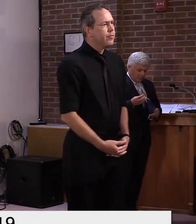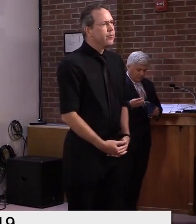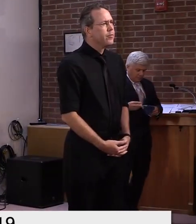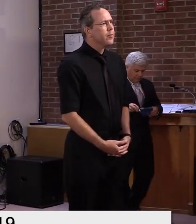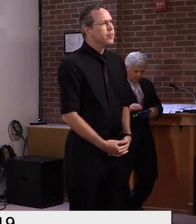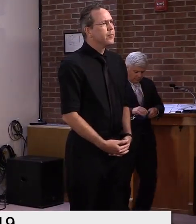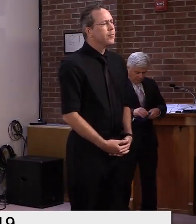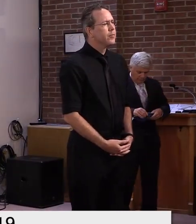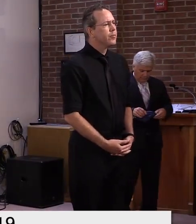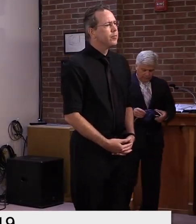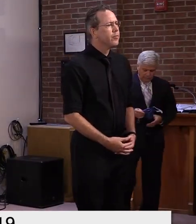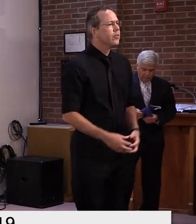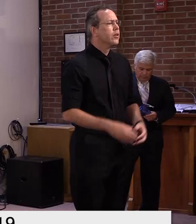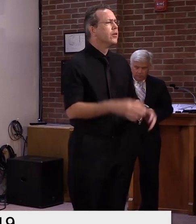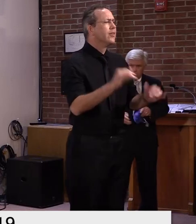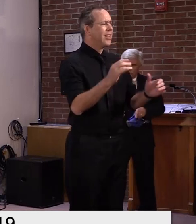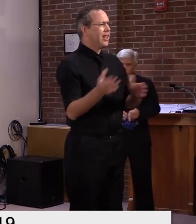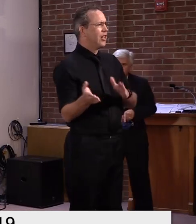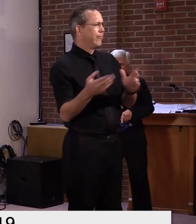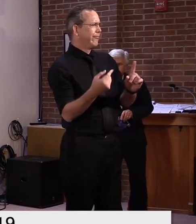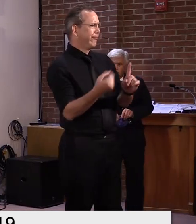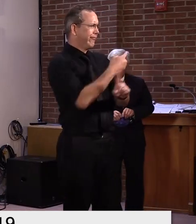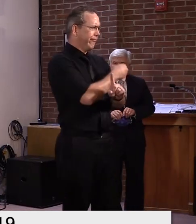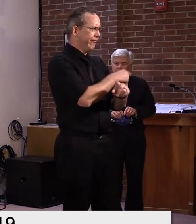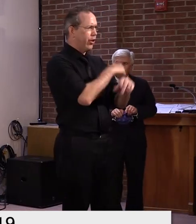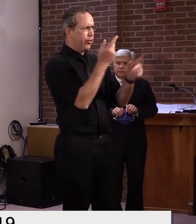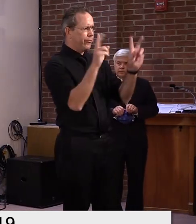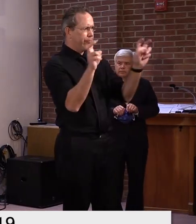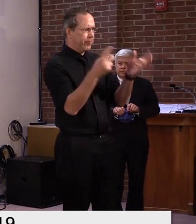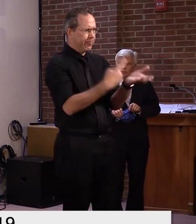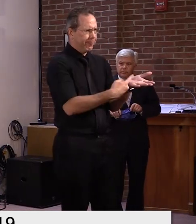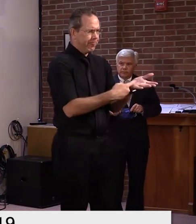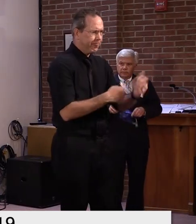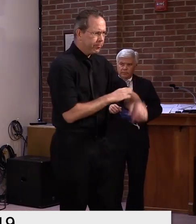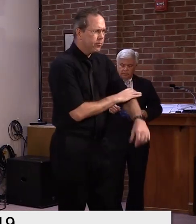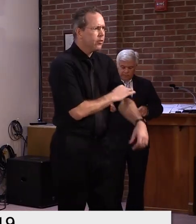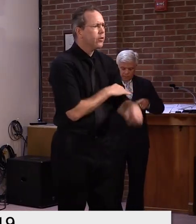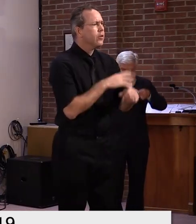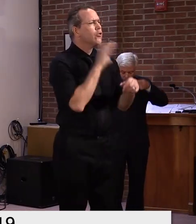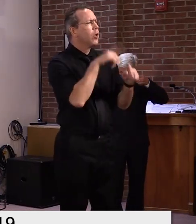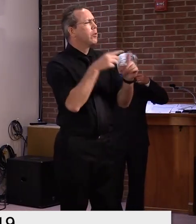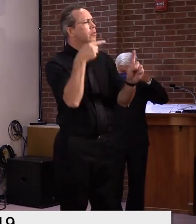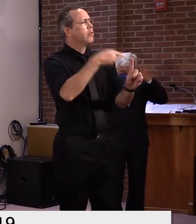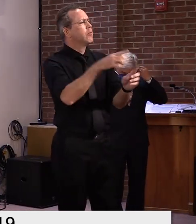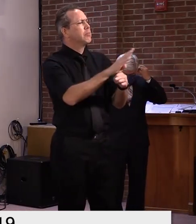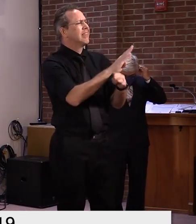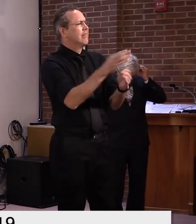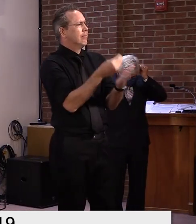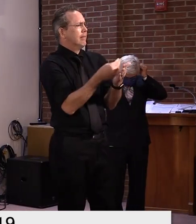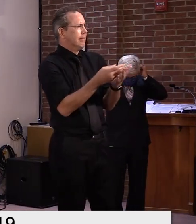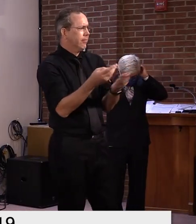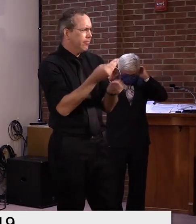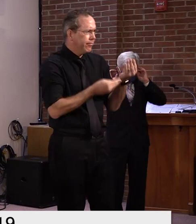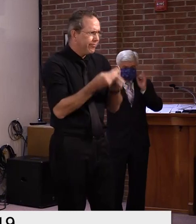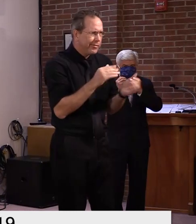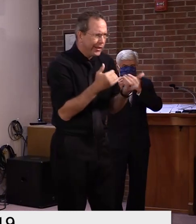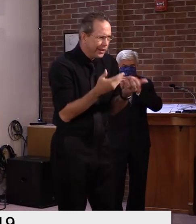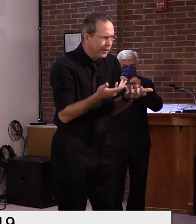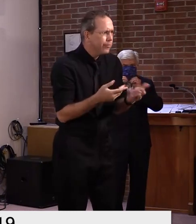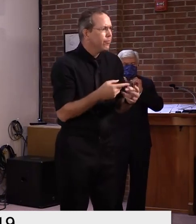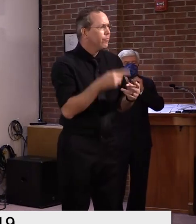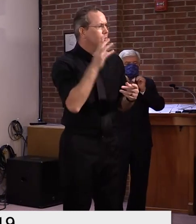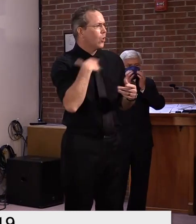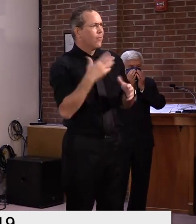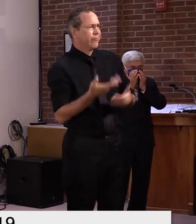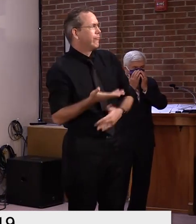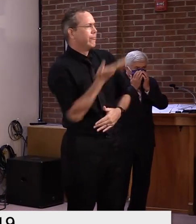Switching gears a bit, I'd like to talk about the latest economic recovery proposal we made to the legislature. As you